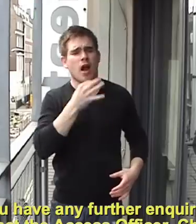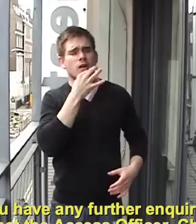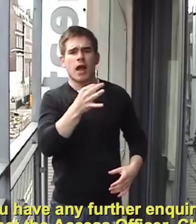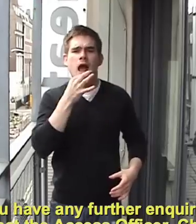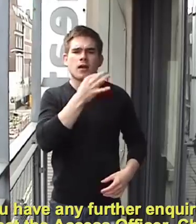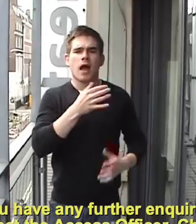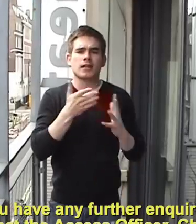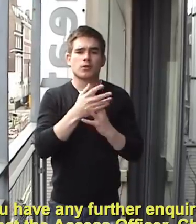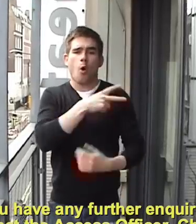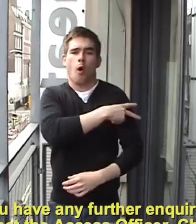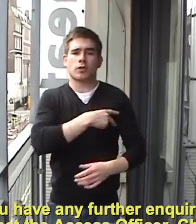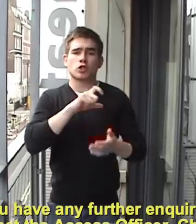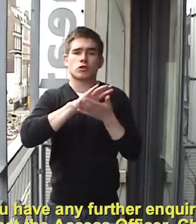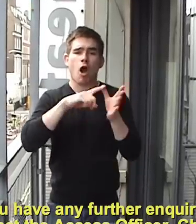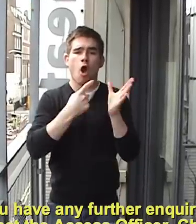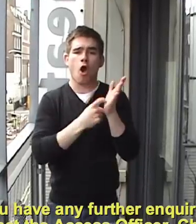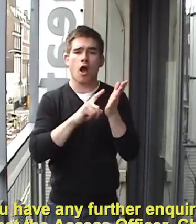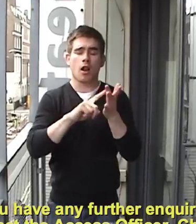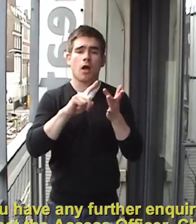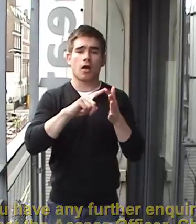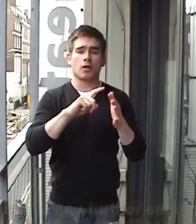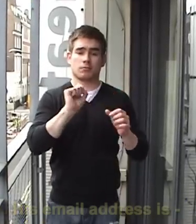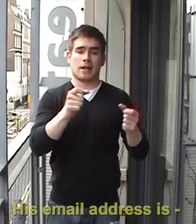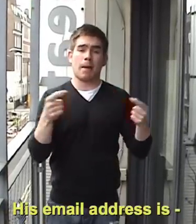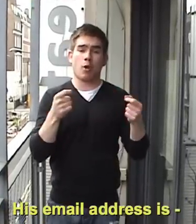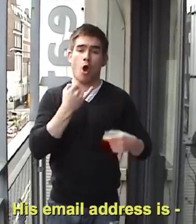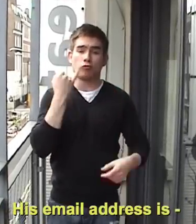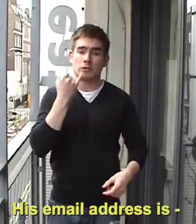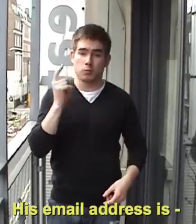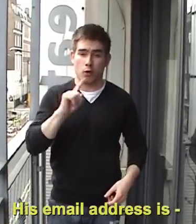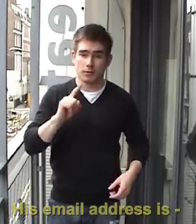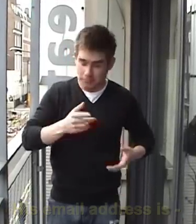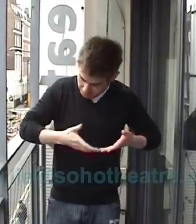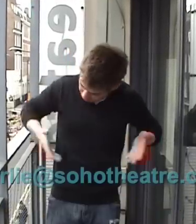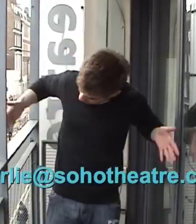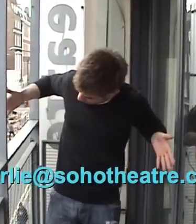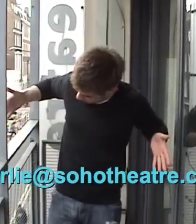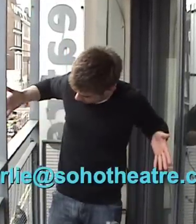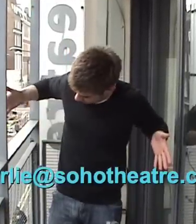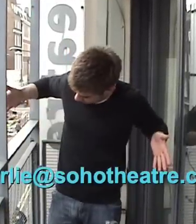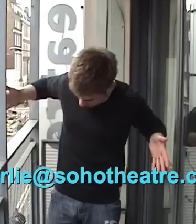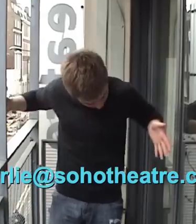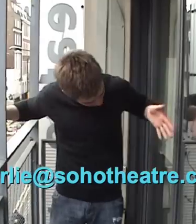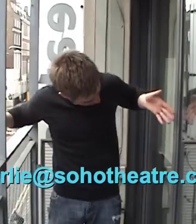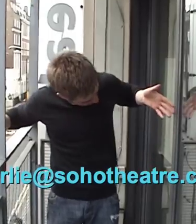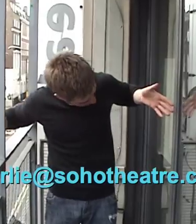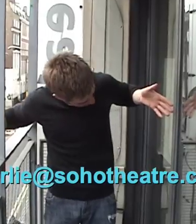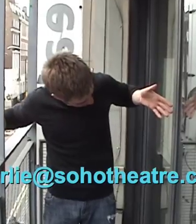contact the access officer, Charlie. His email address is Charlie at Soho Theatre dot com.